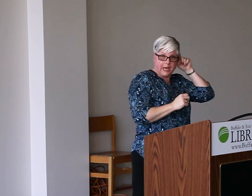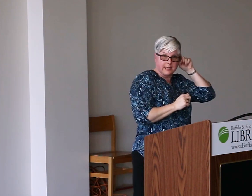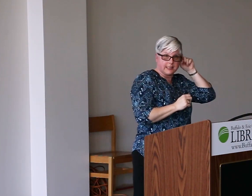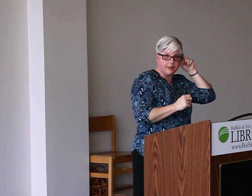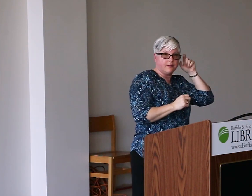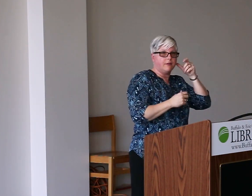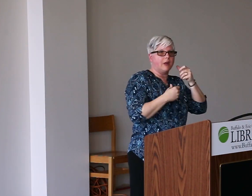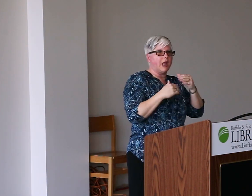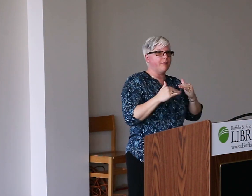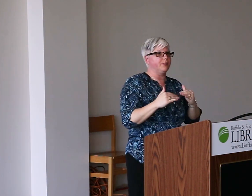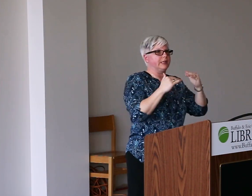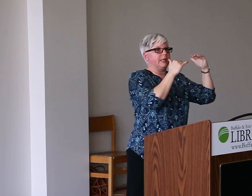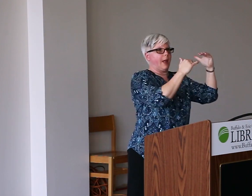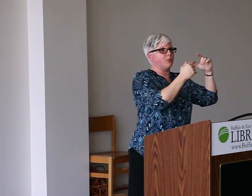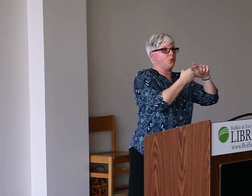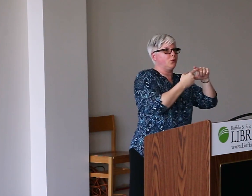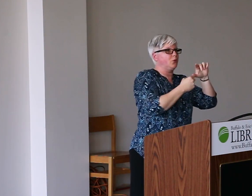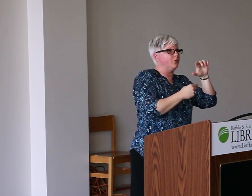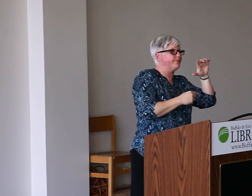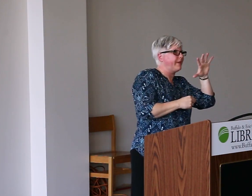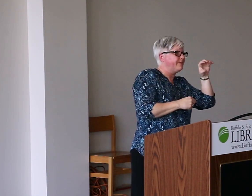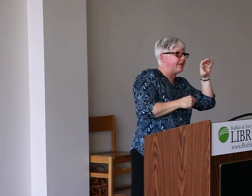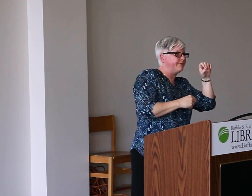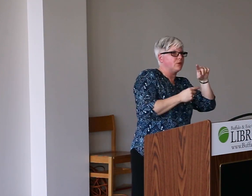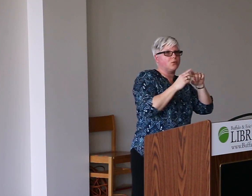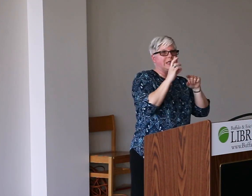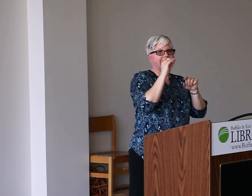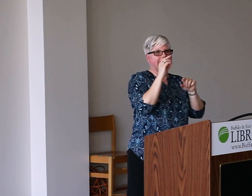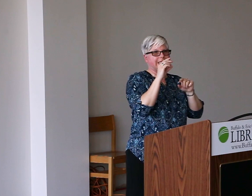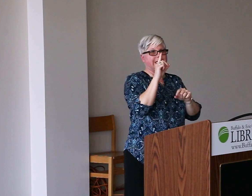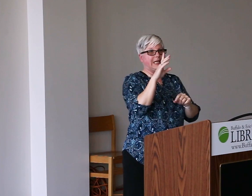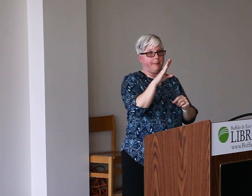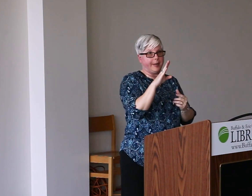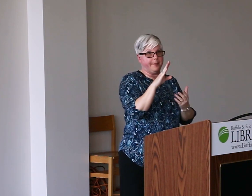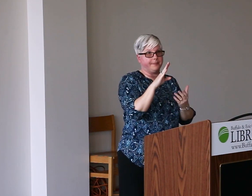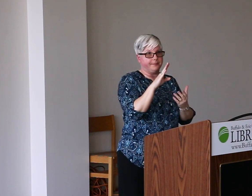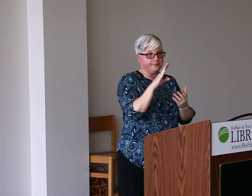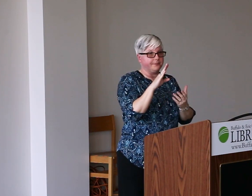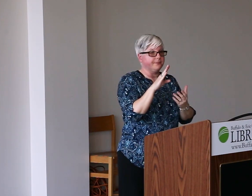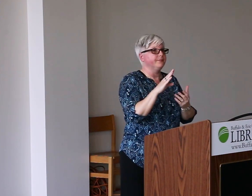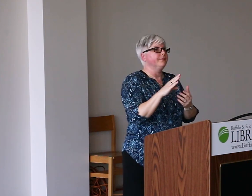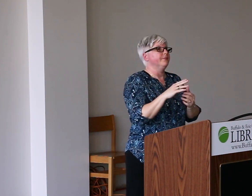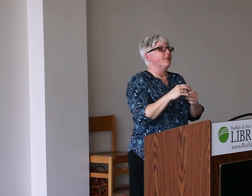With hearing aids, it brings that decibel level up to about 50 to 60.